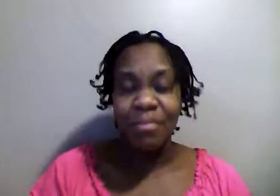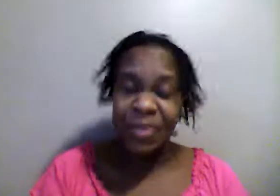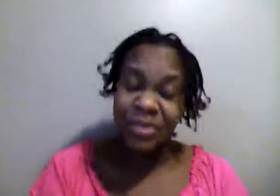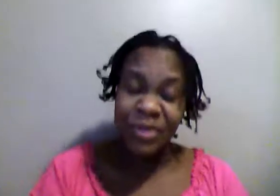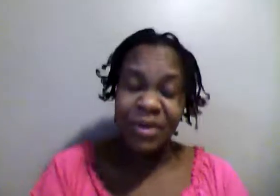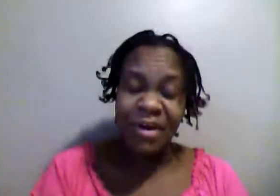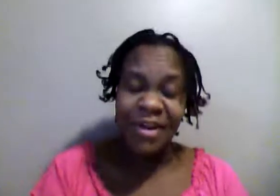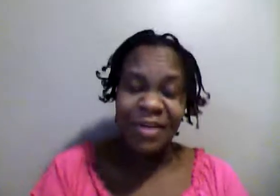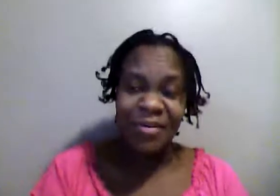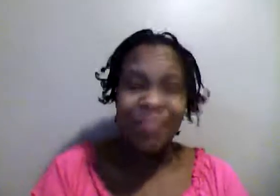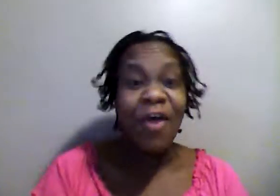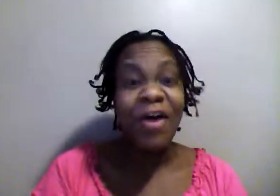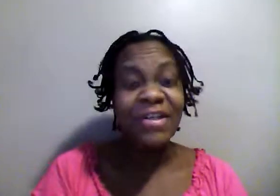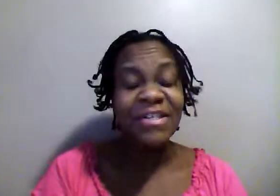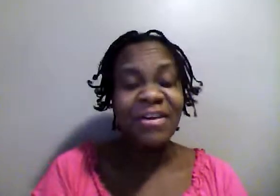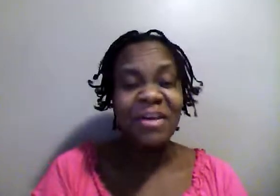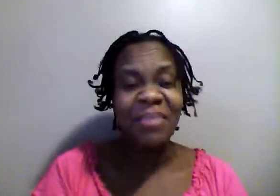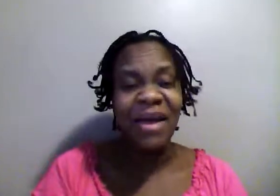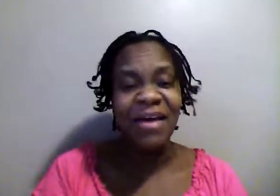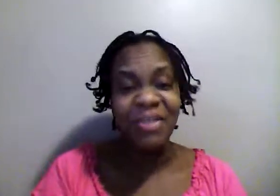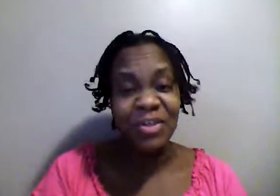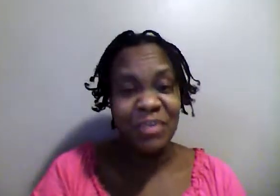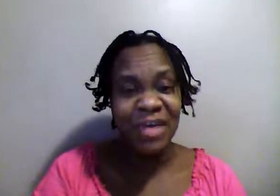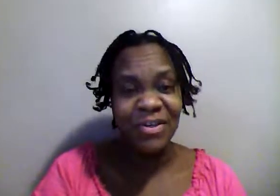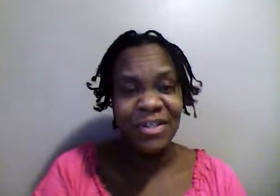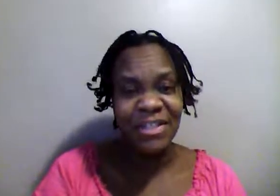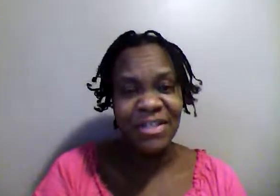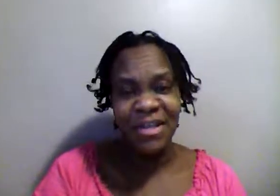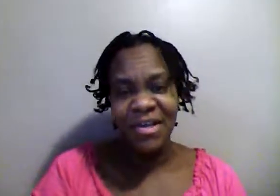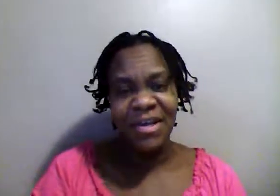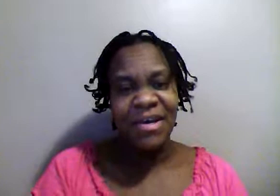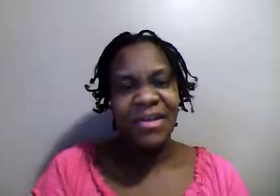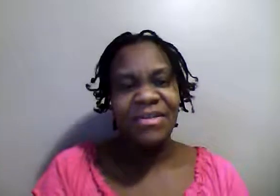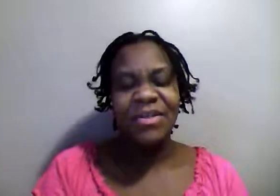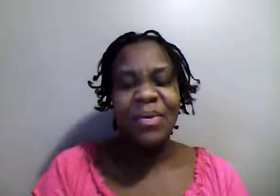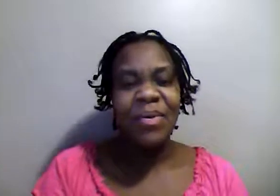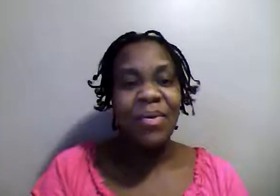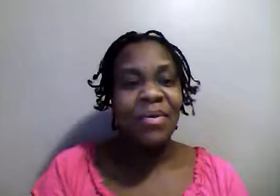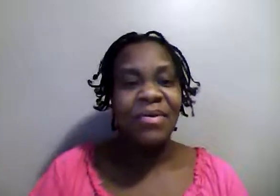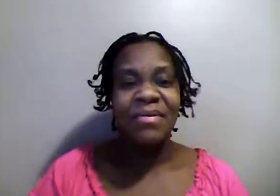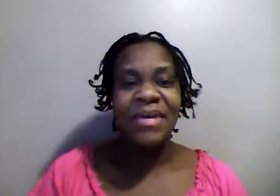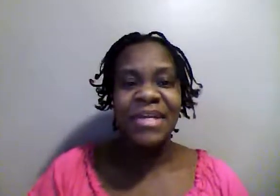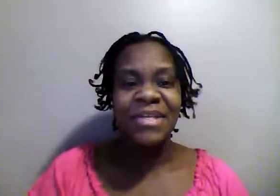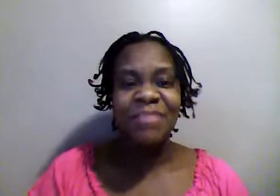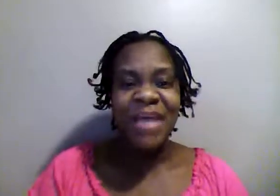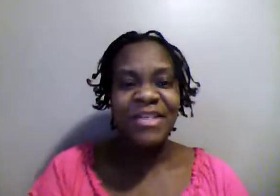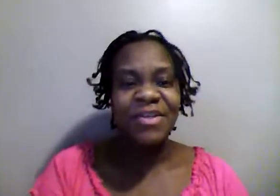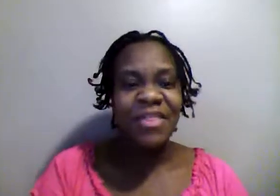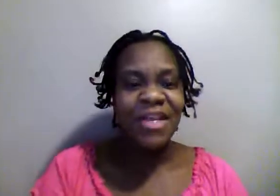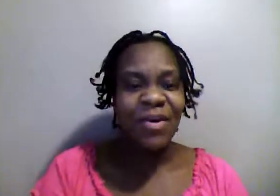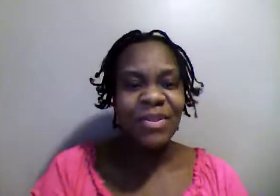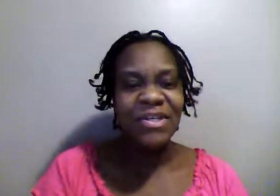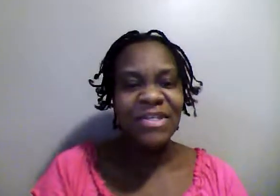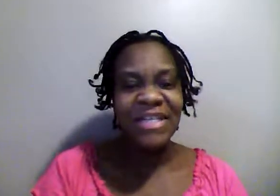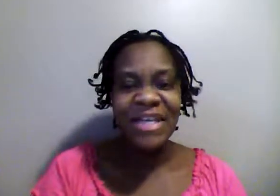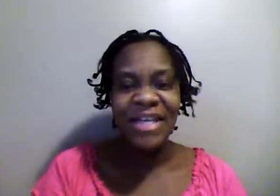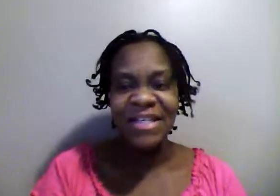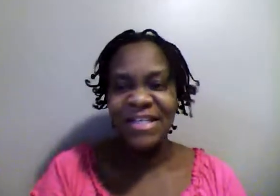what would you call it now, fungus on your plant, on your tomatoes. So it is best to thin out your seedlings so